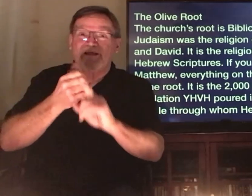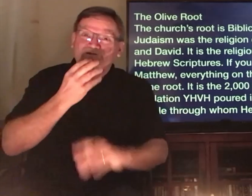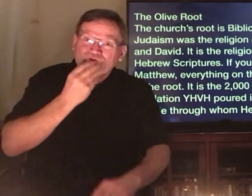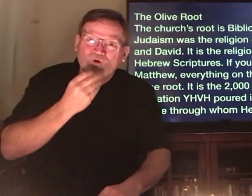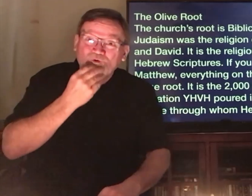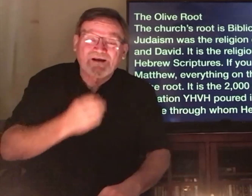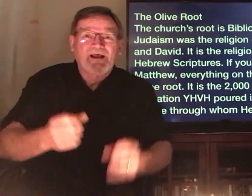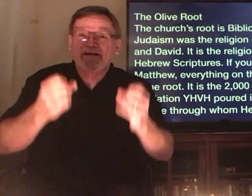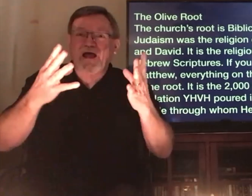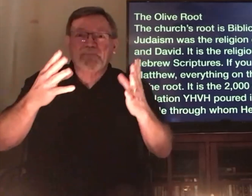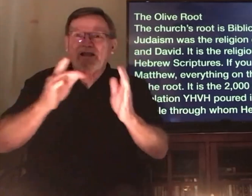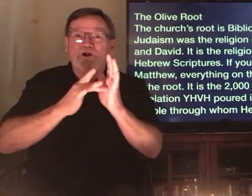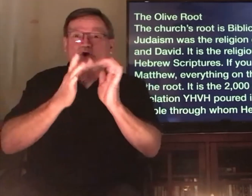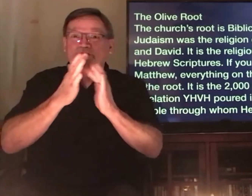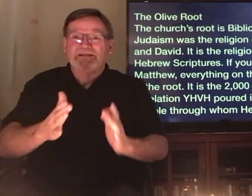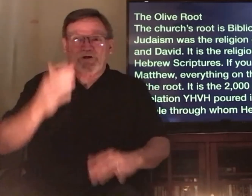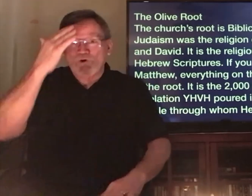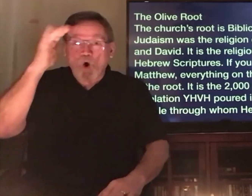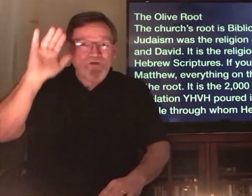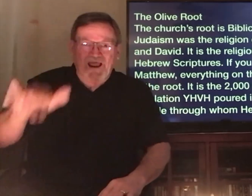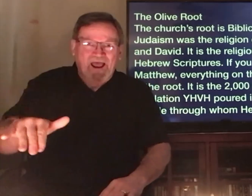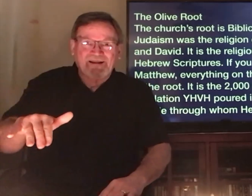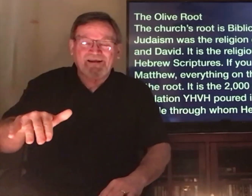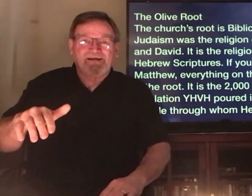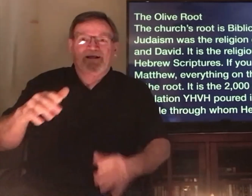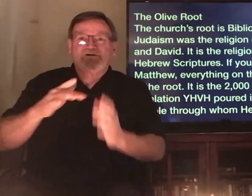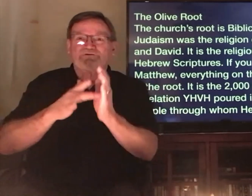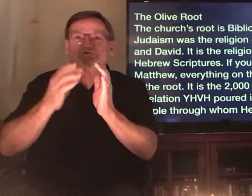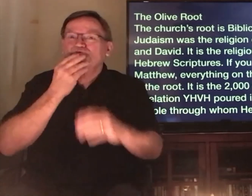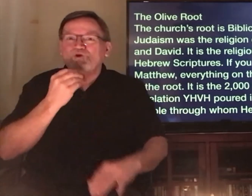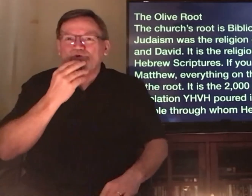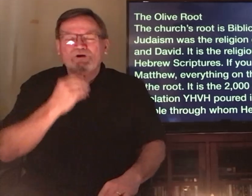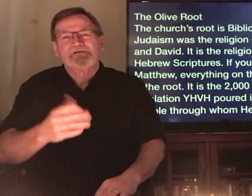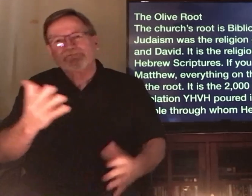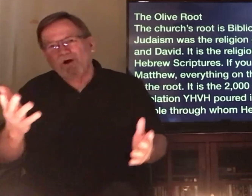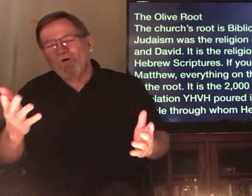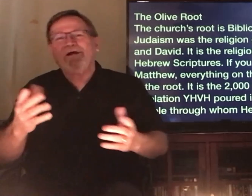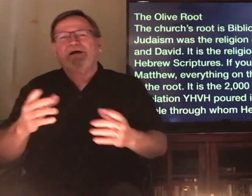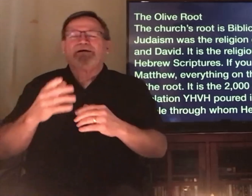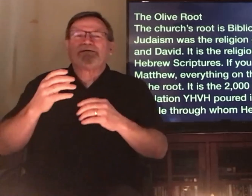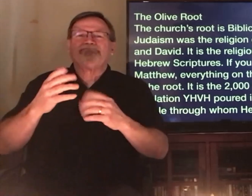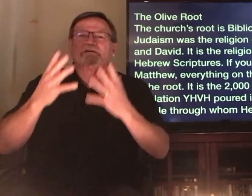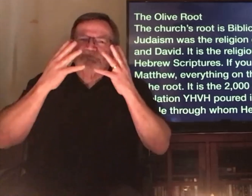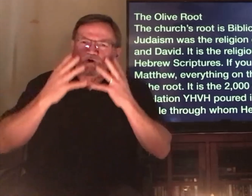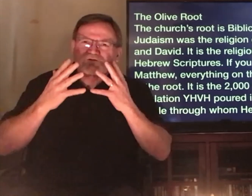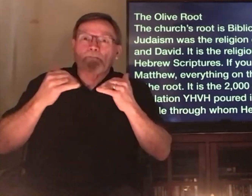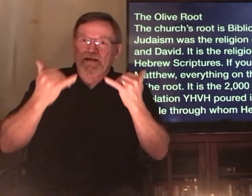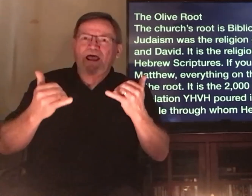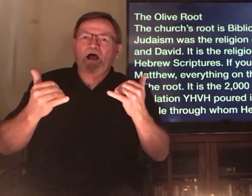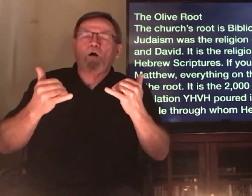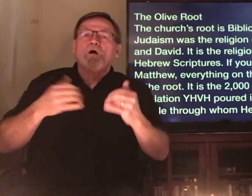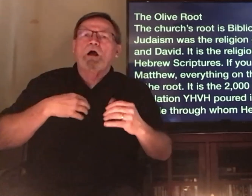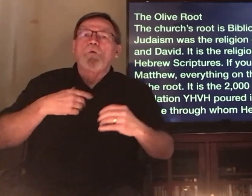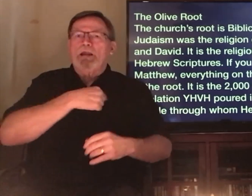New Testament, fulfilled the Old Testament prophets. And on the right, New